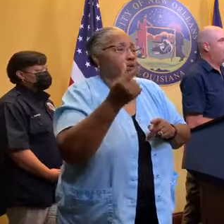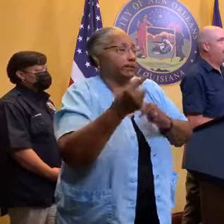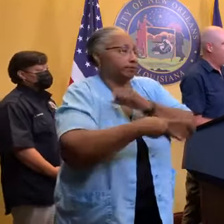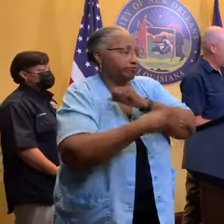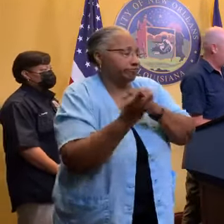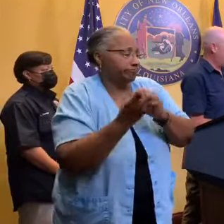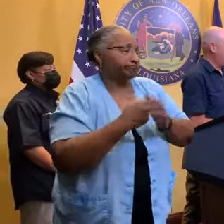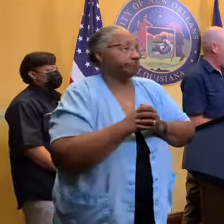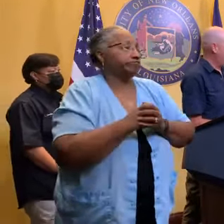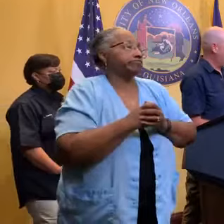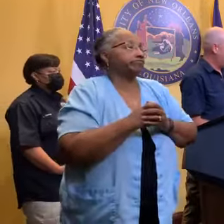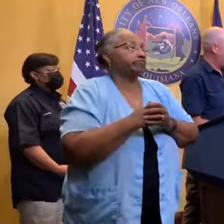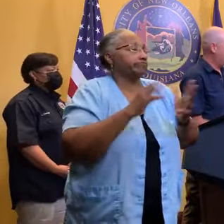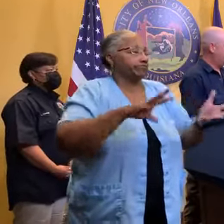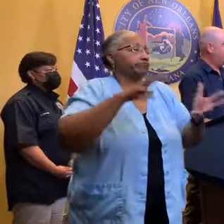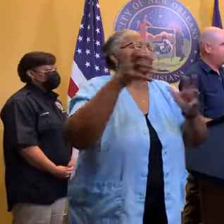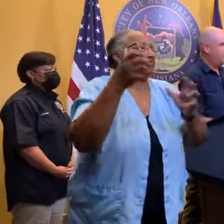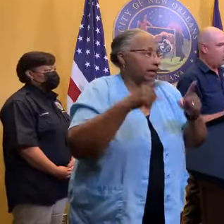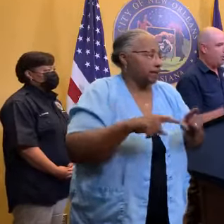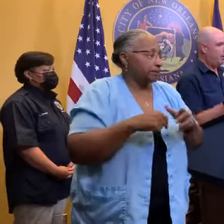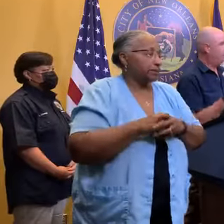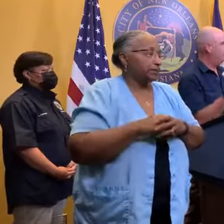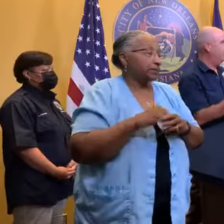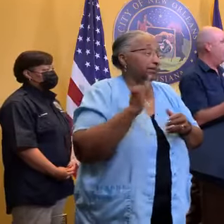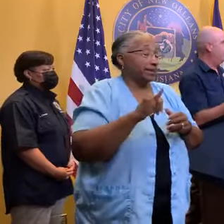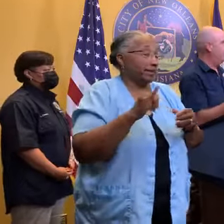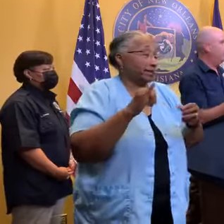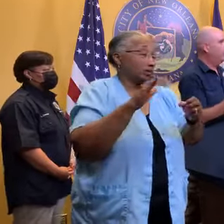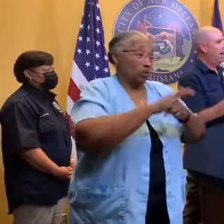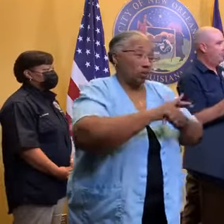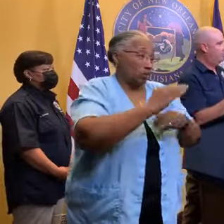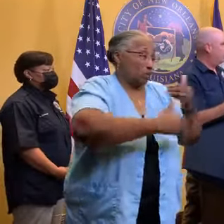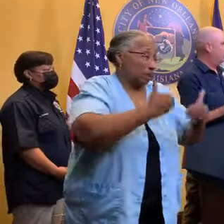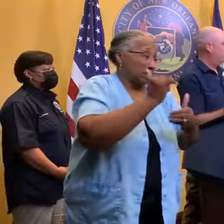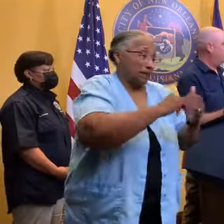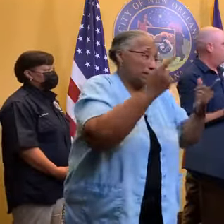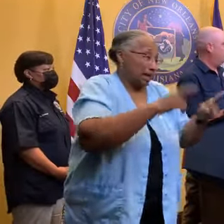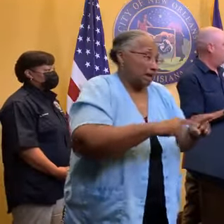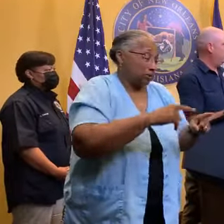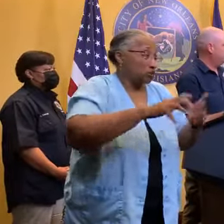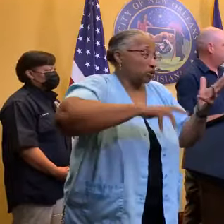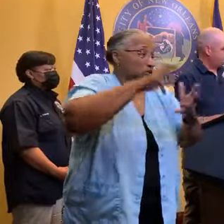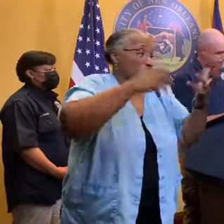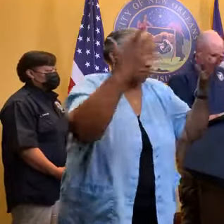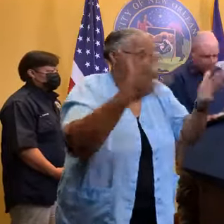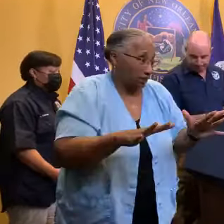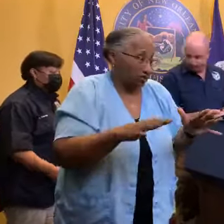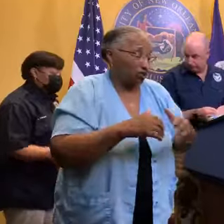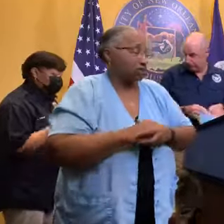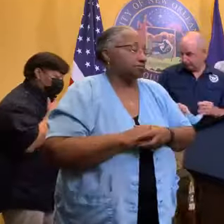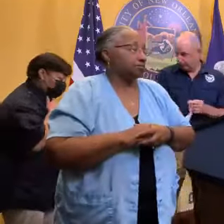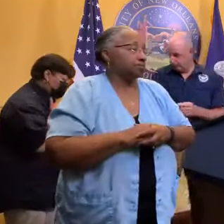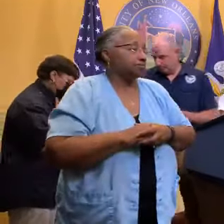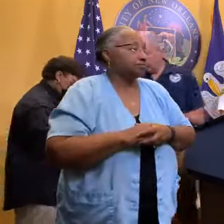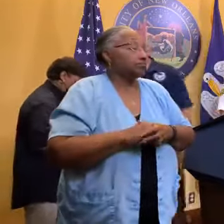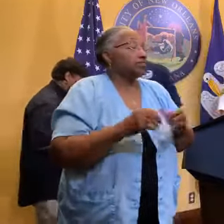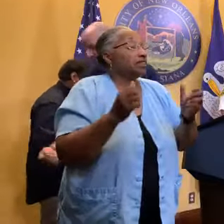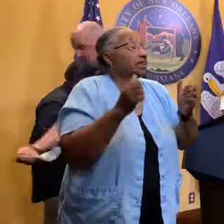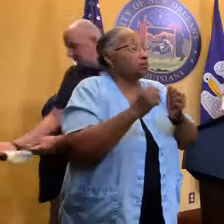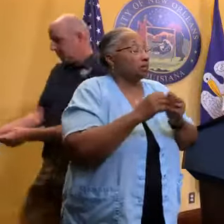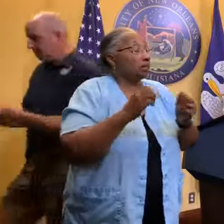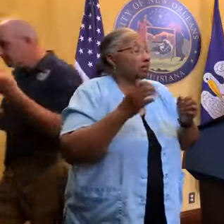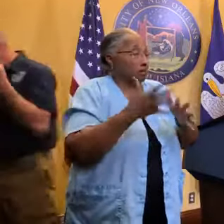as the power being out and things like that. So that's a whole process that happens after the storm moves through as well. And with the